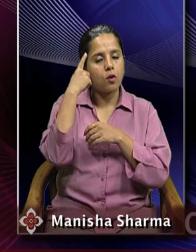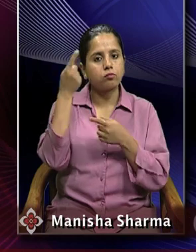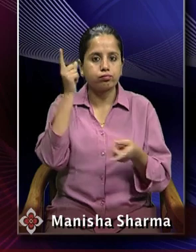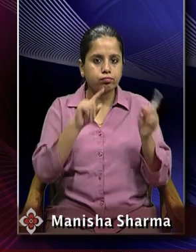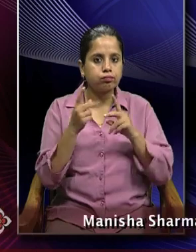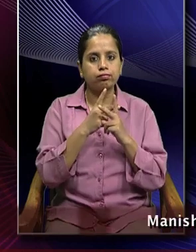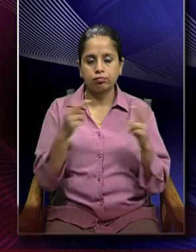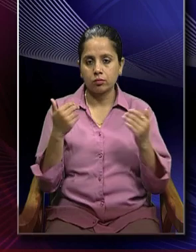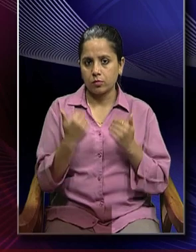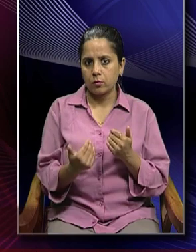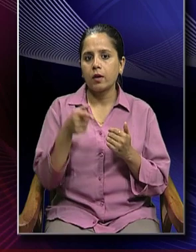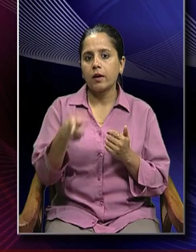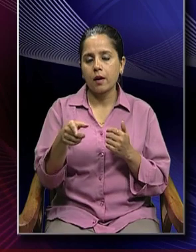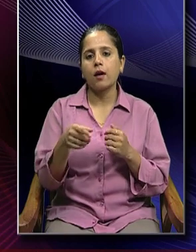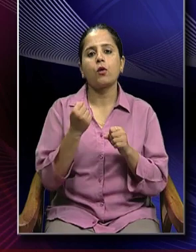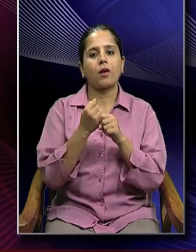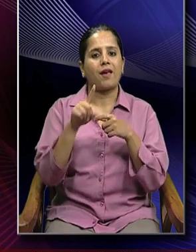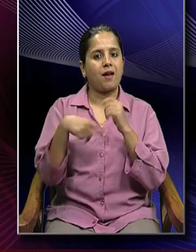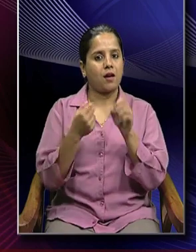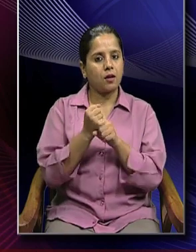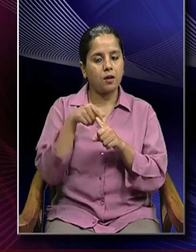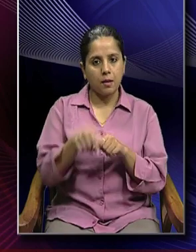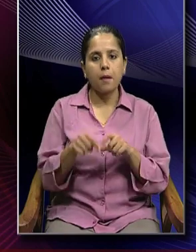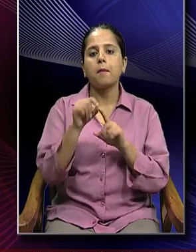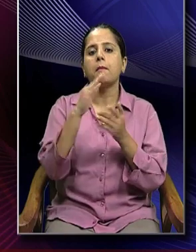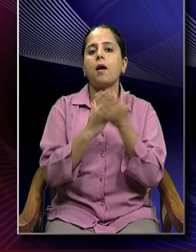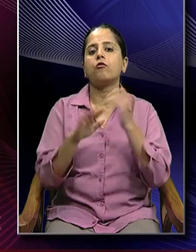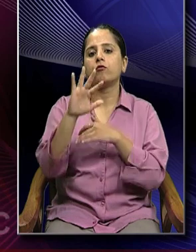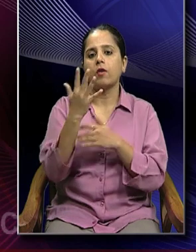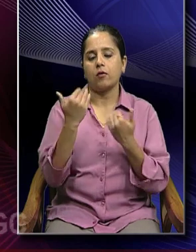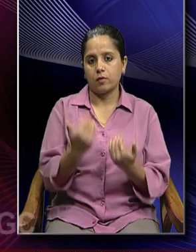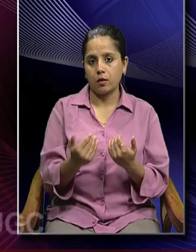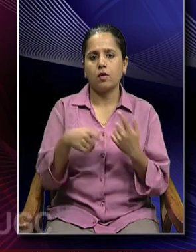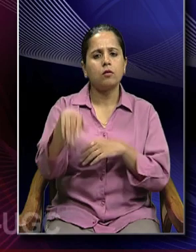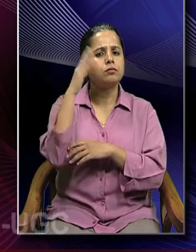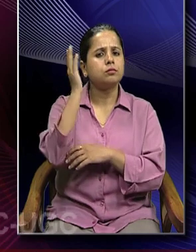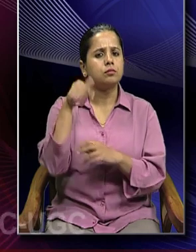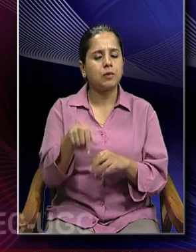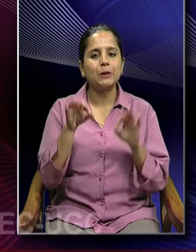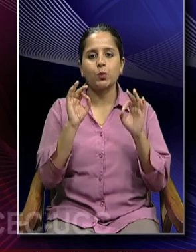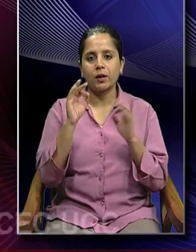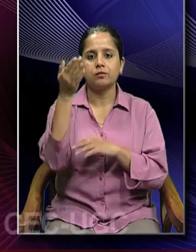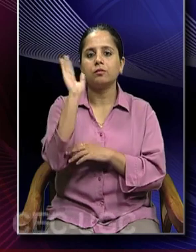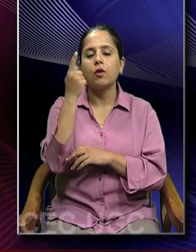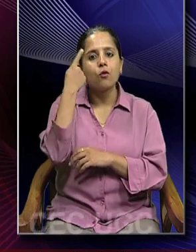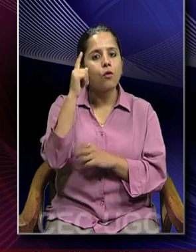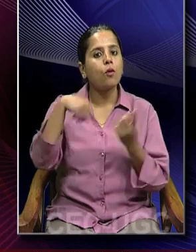gearing. This is going to be part 5 of our lectures on this topic. This lecture is under special segment